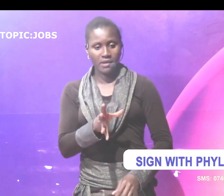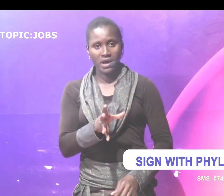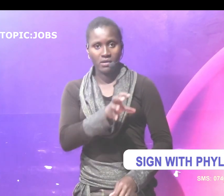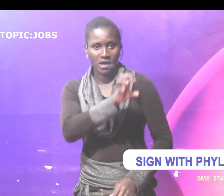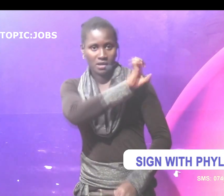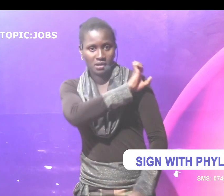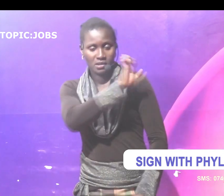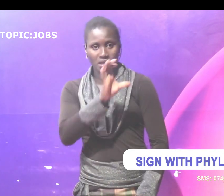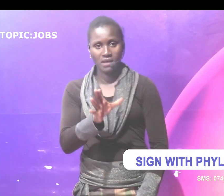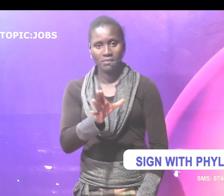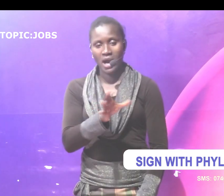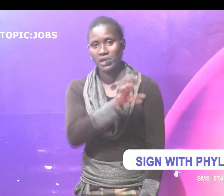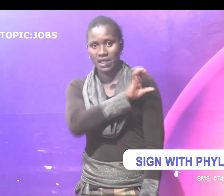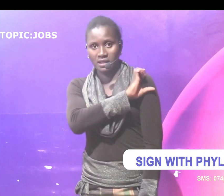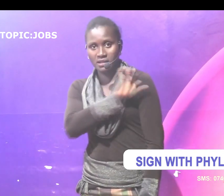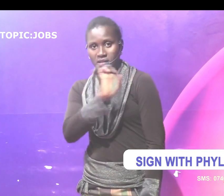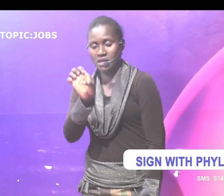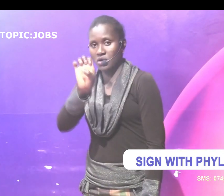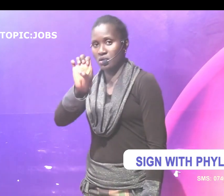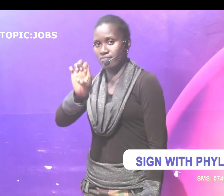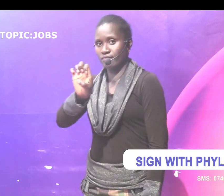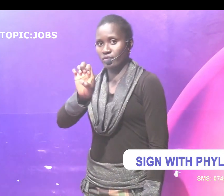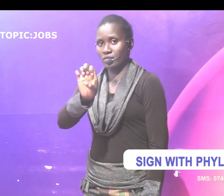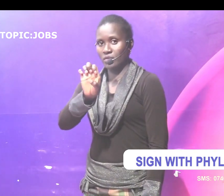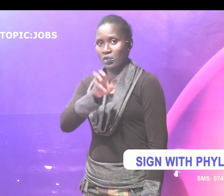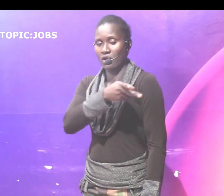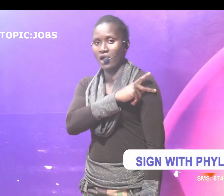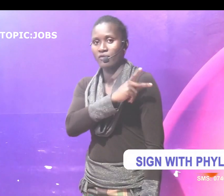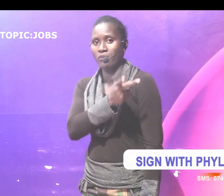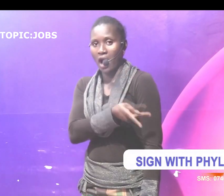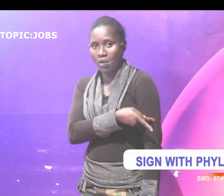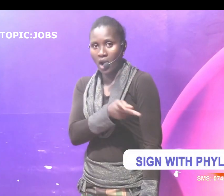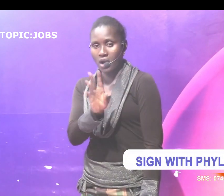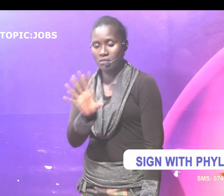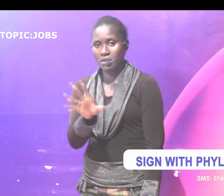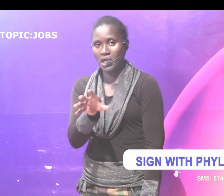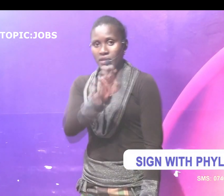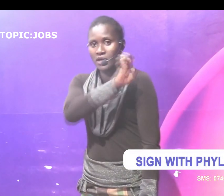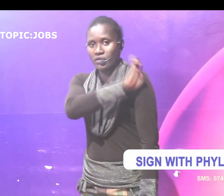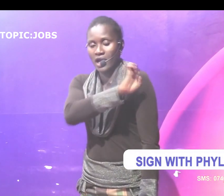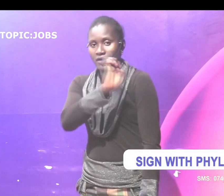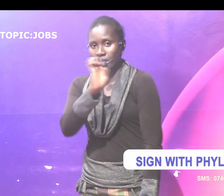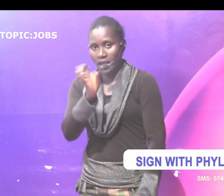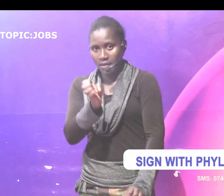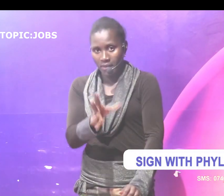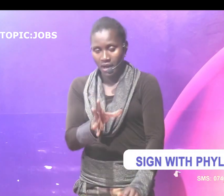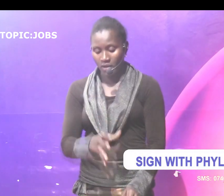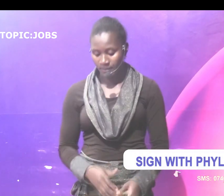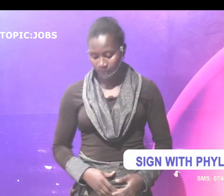empower, empower, like this. We have power and then we have empower.